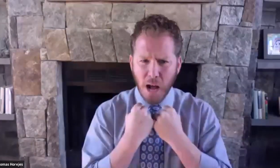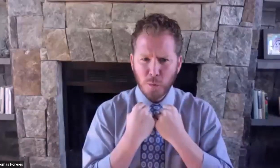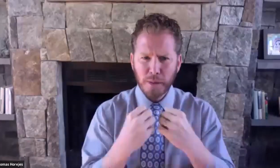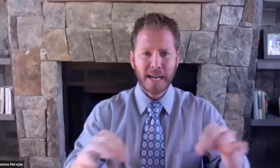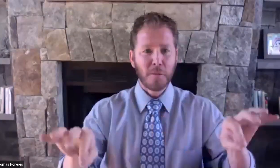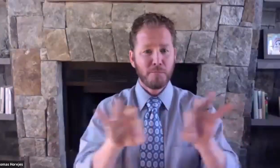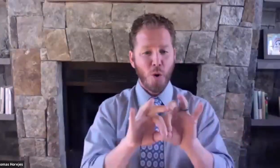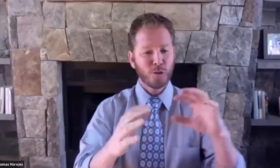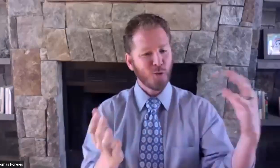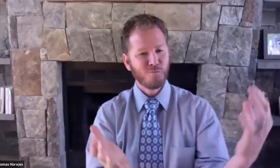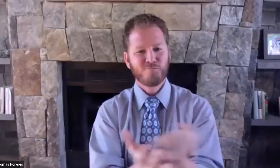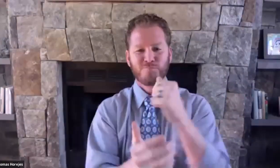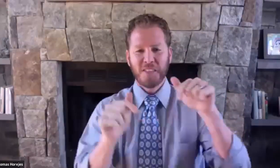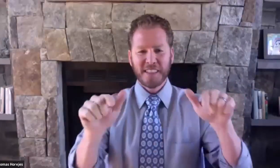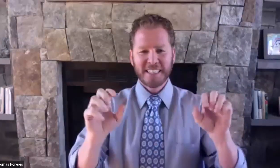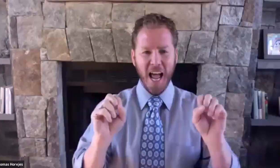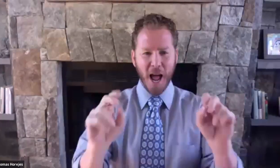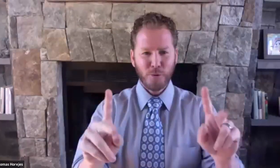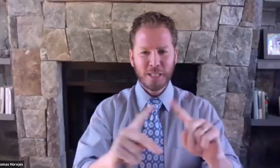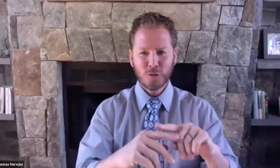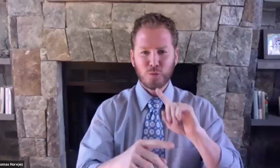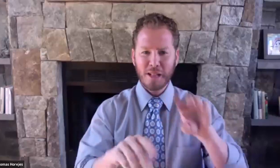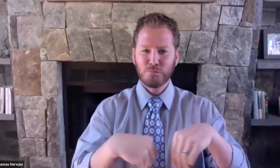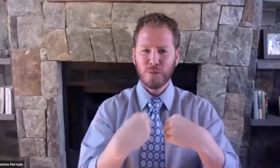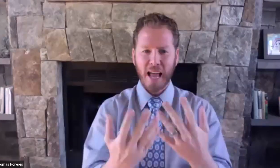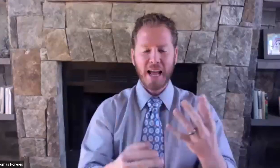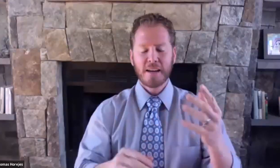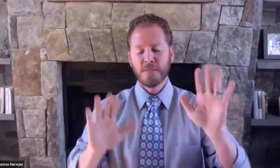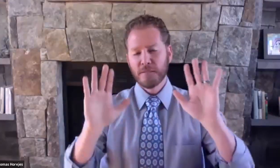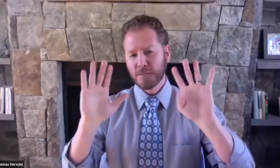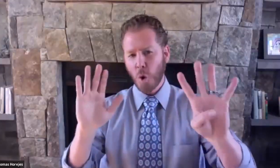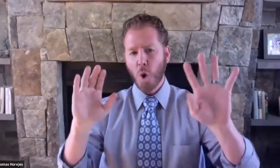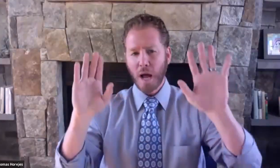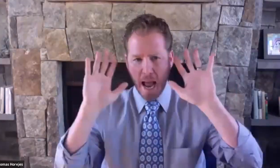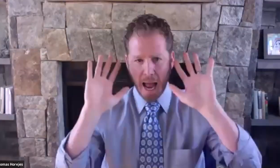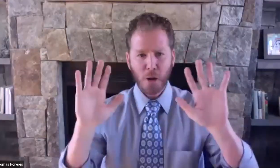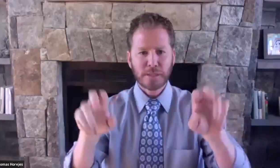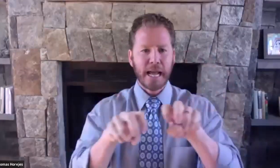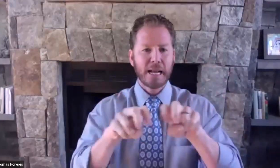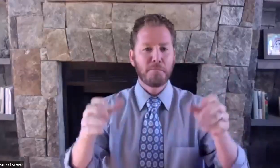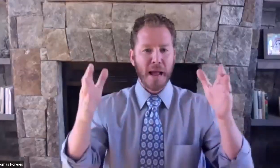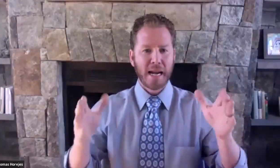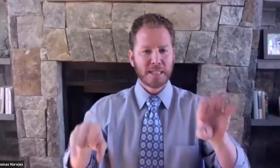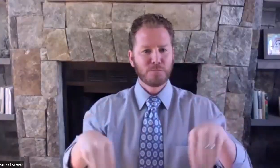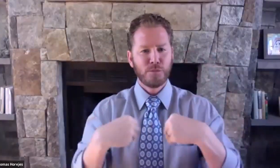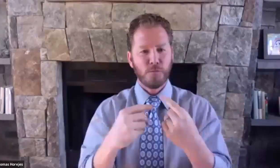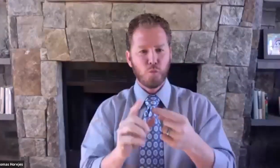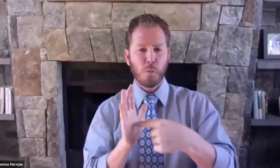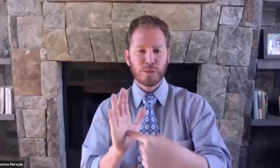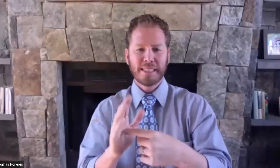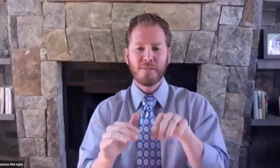they feel could help strengthen these services. So with that, we are excited to bring you